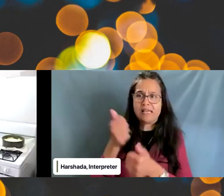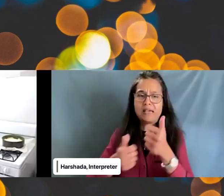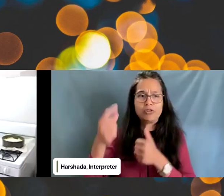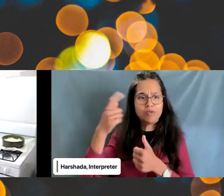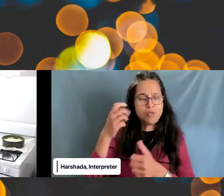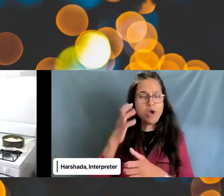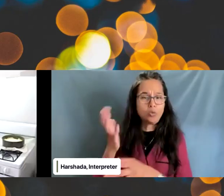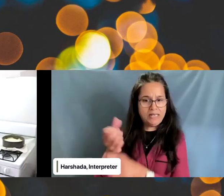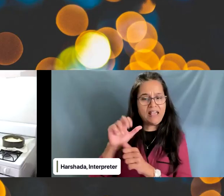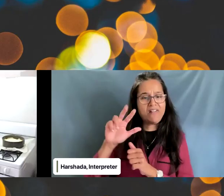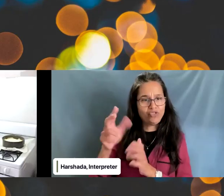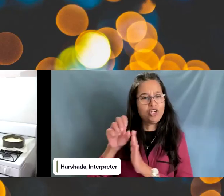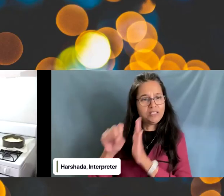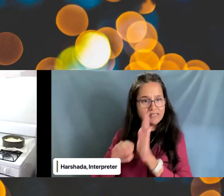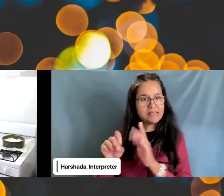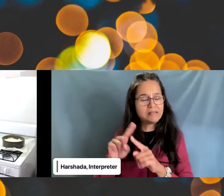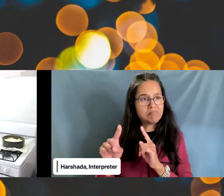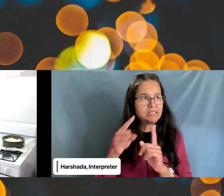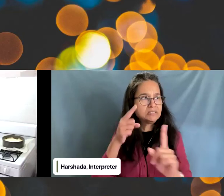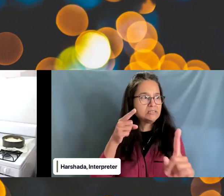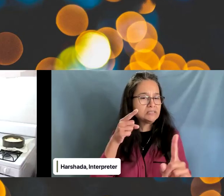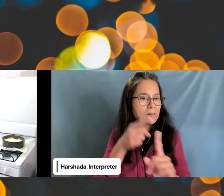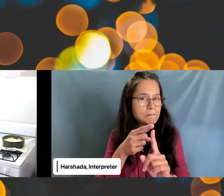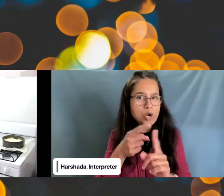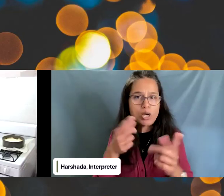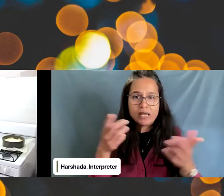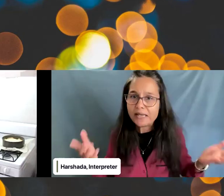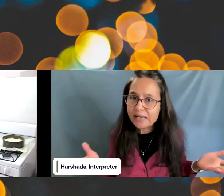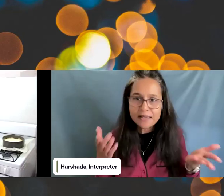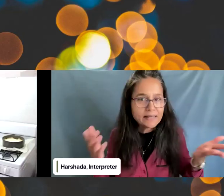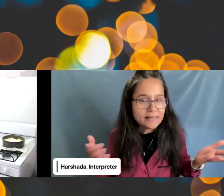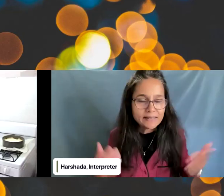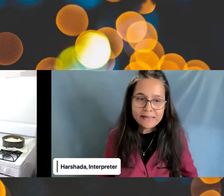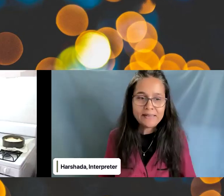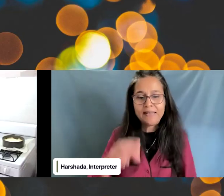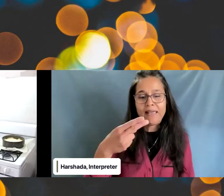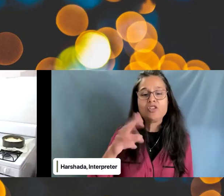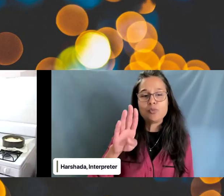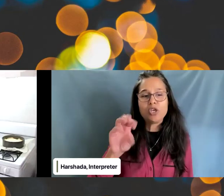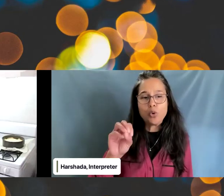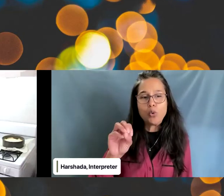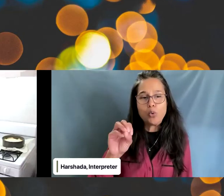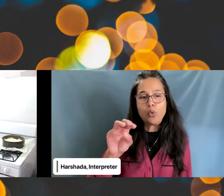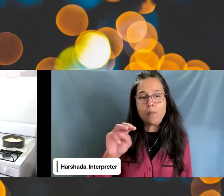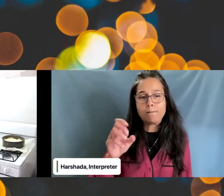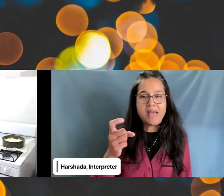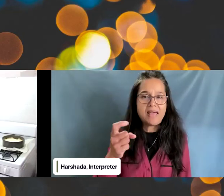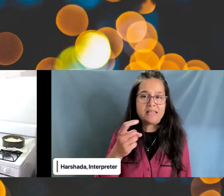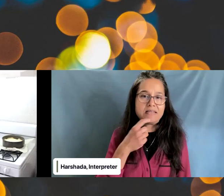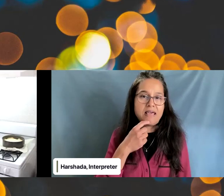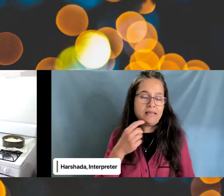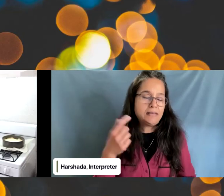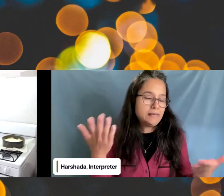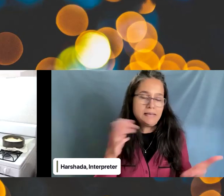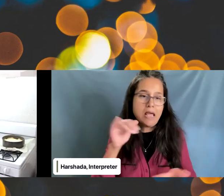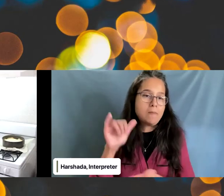But I think at some point, OFMD Max, an HBO Max accountant went, "It's not possible, you guys. This